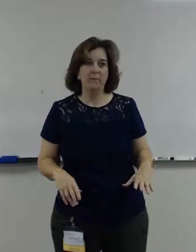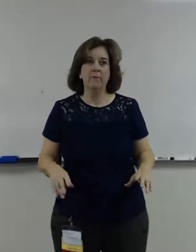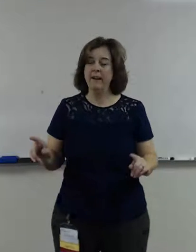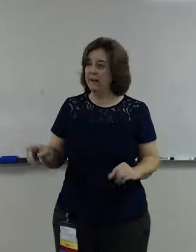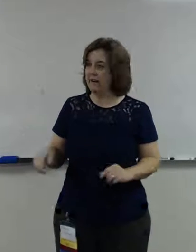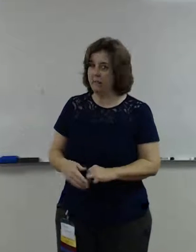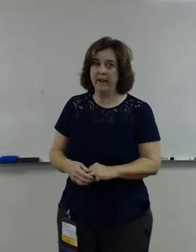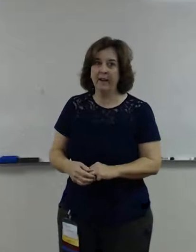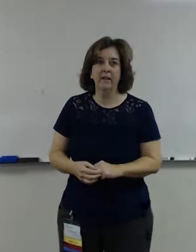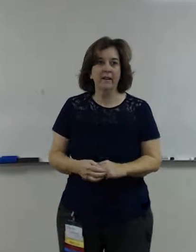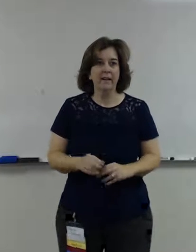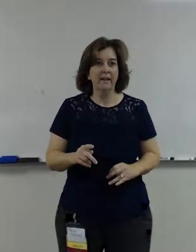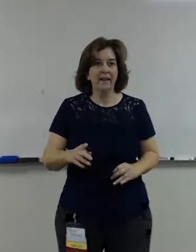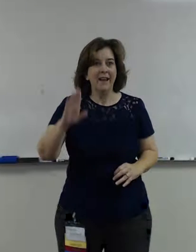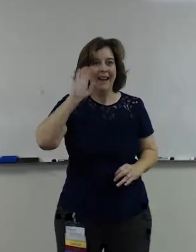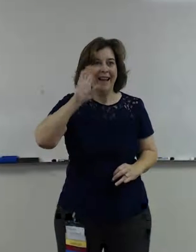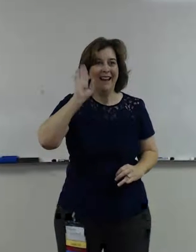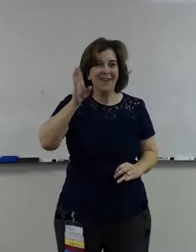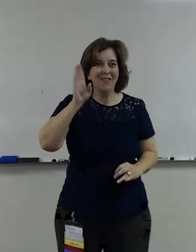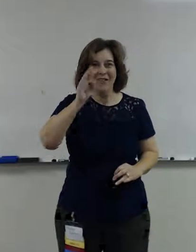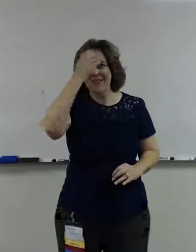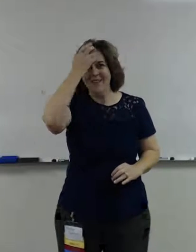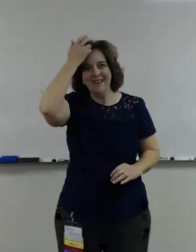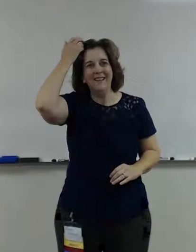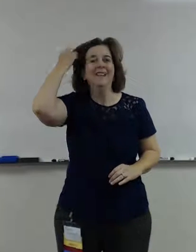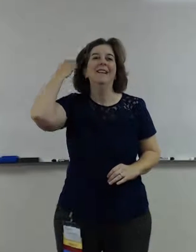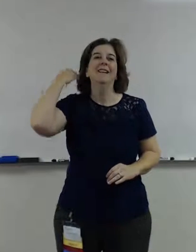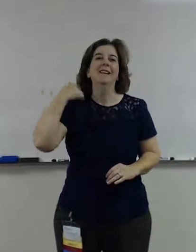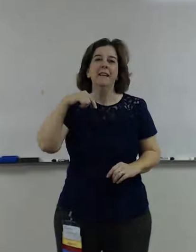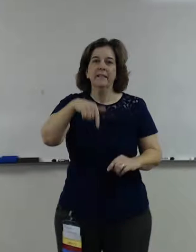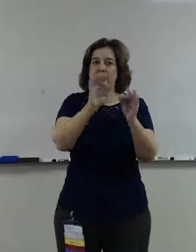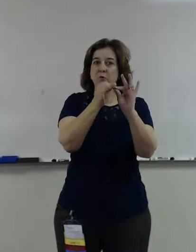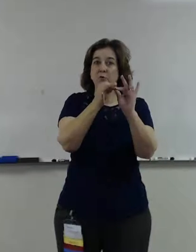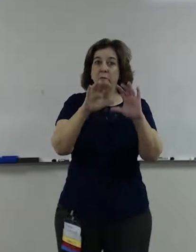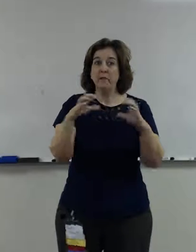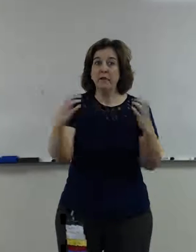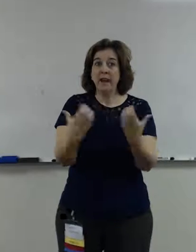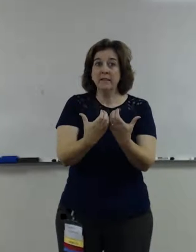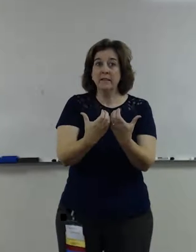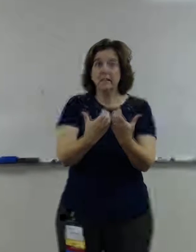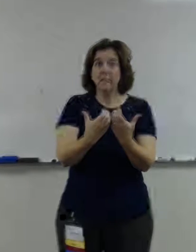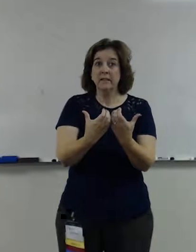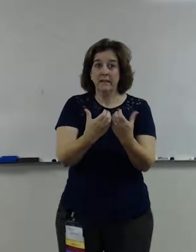Right here, everybody. Okay. Hello. Is this the interpreter class? Yes.